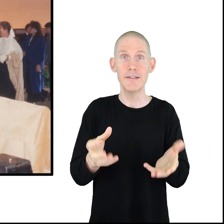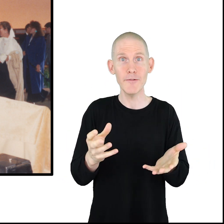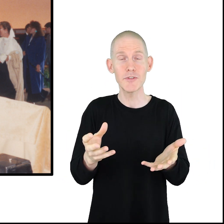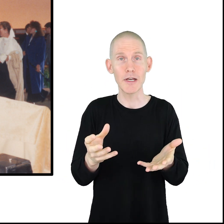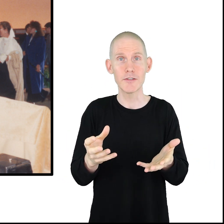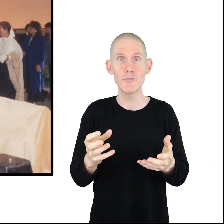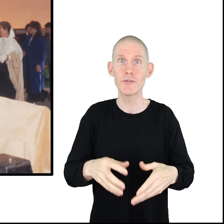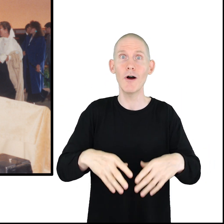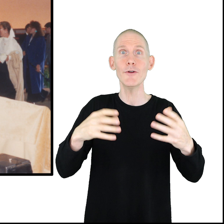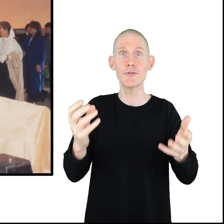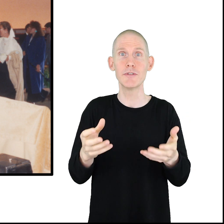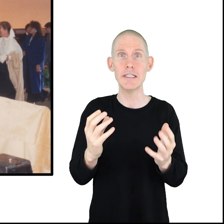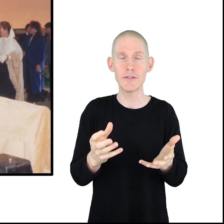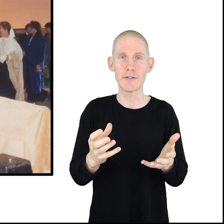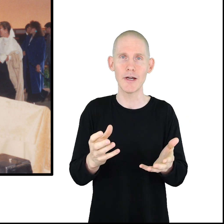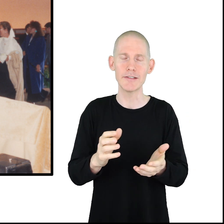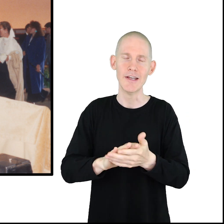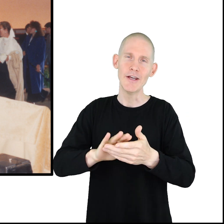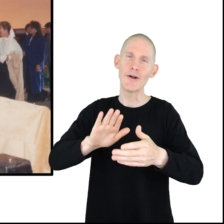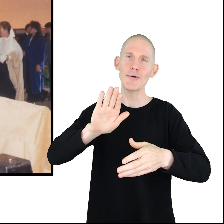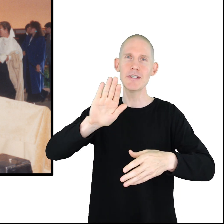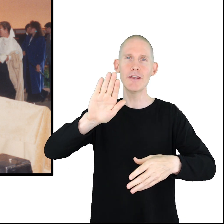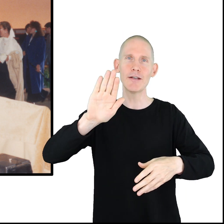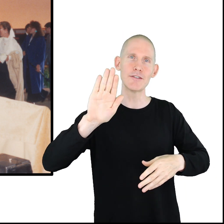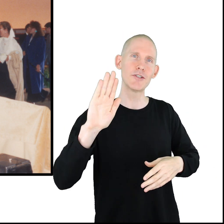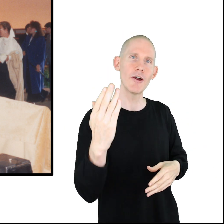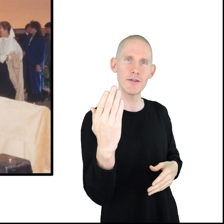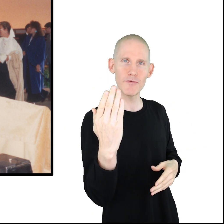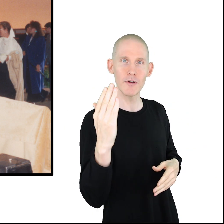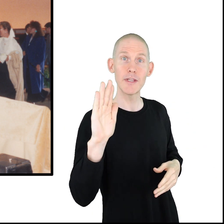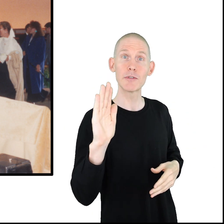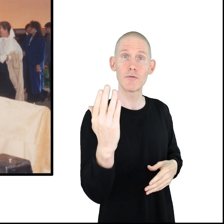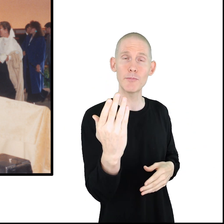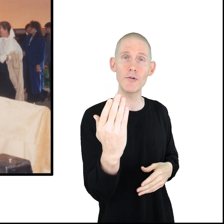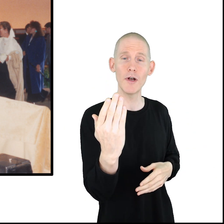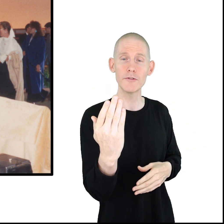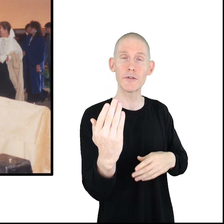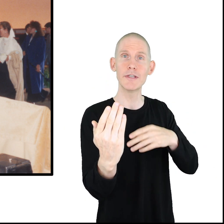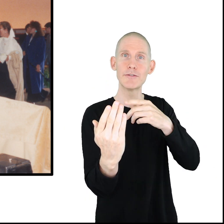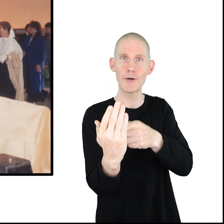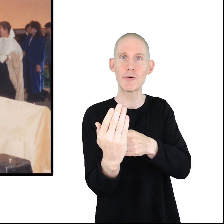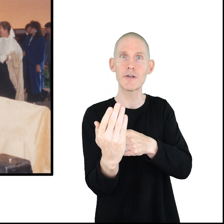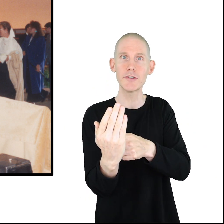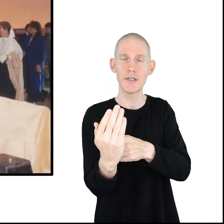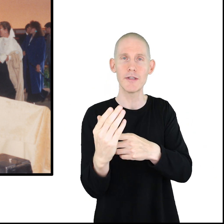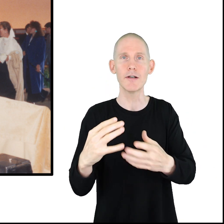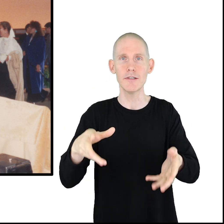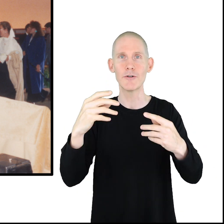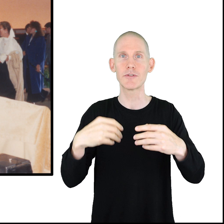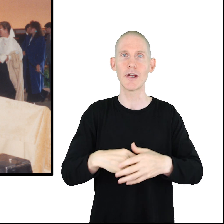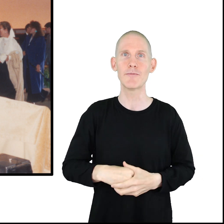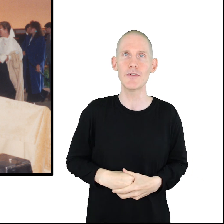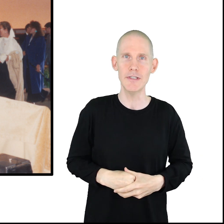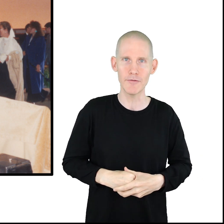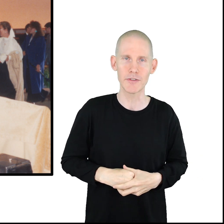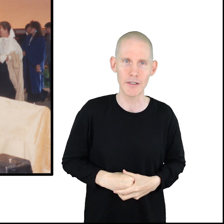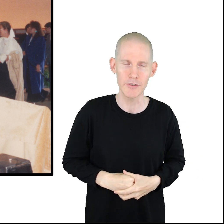deaf section was also decent sized. It always had that chair at the front that was flipped around so the interpreter could sit there, you know, sign for the deaf section.